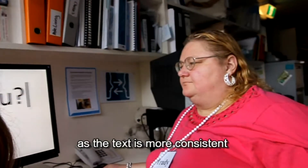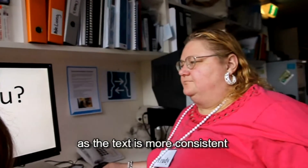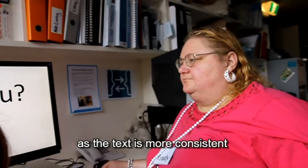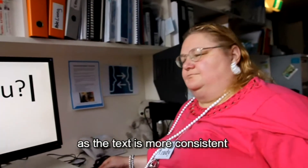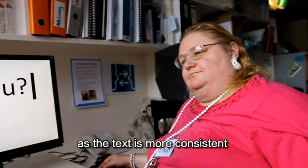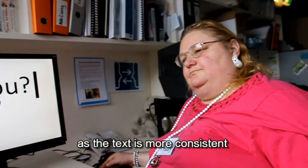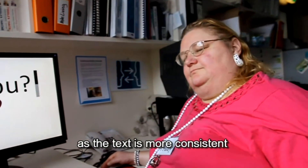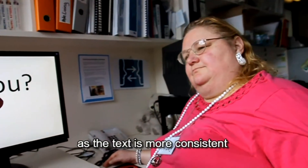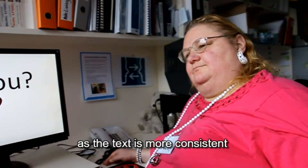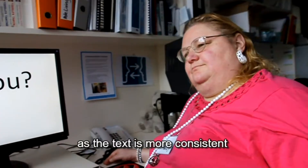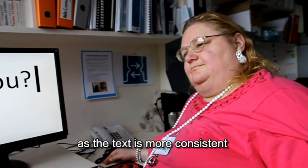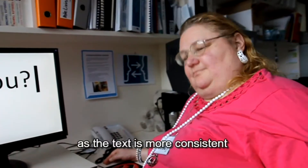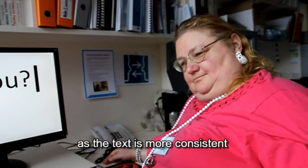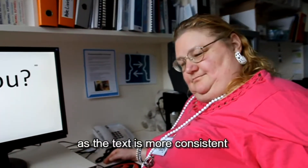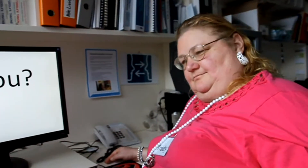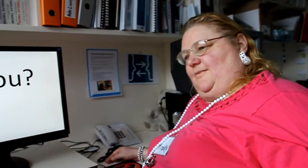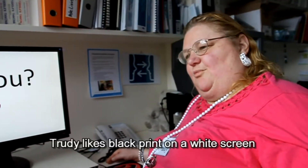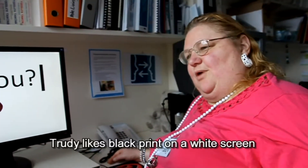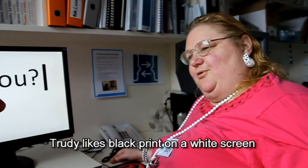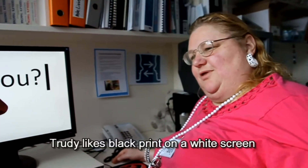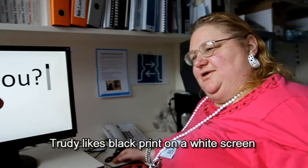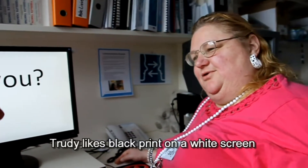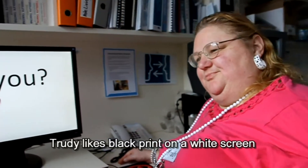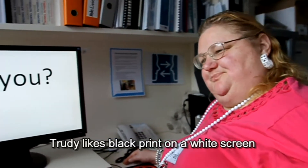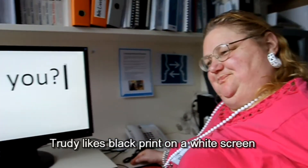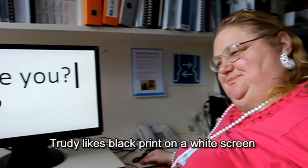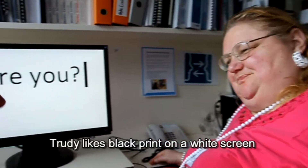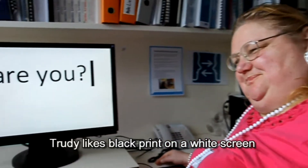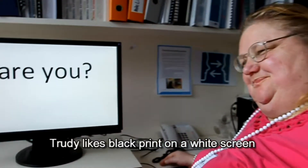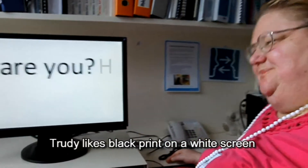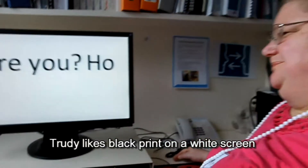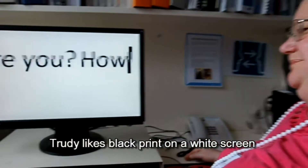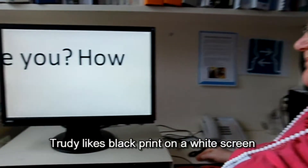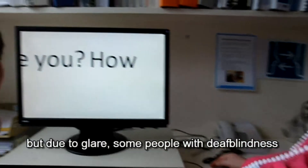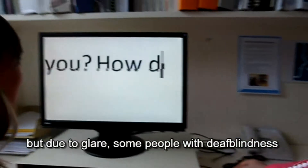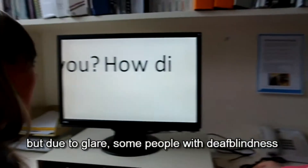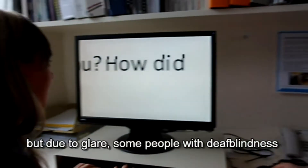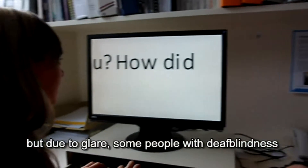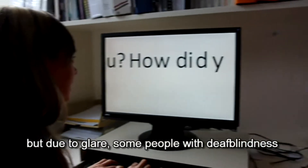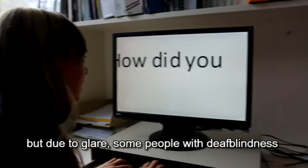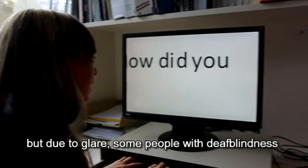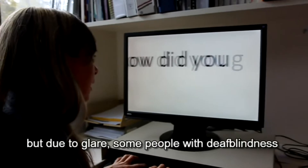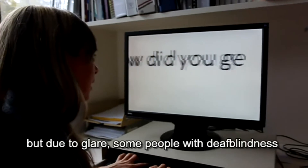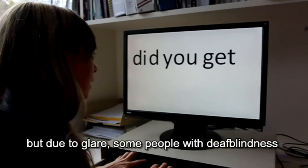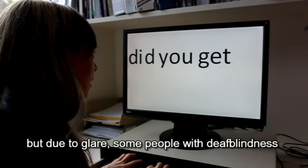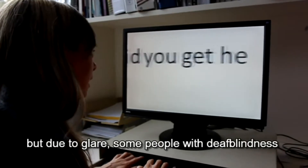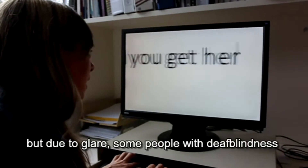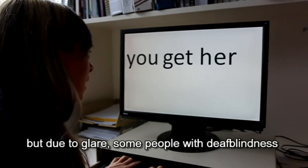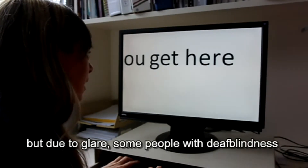text is more consistent. Trudy likes black print on a white screen, but due to glare, some people with deafblindness